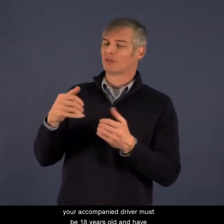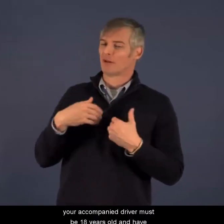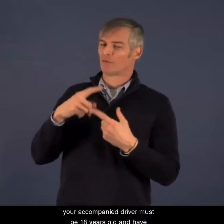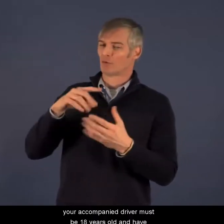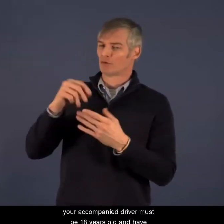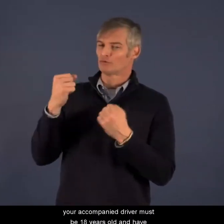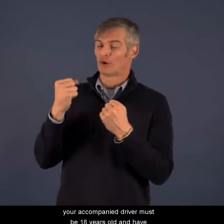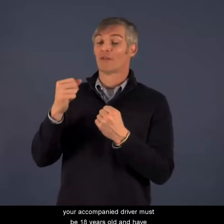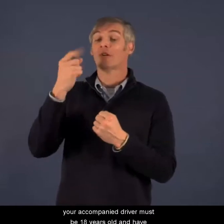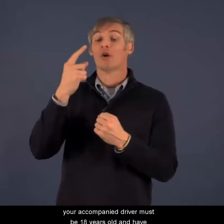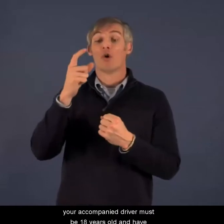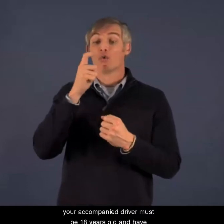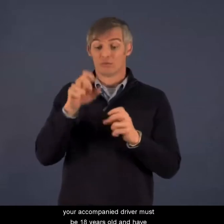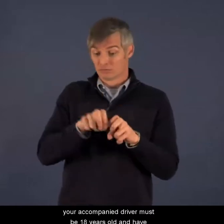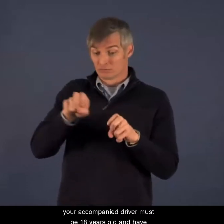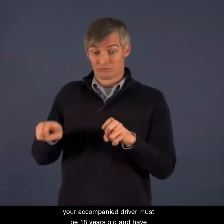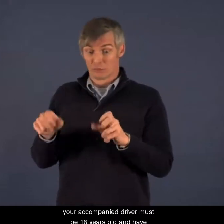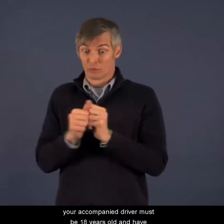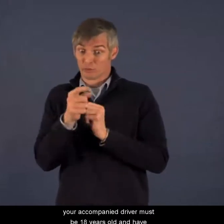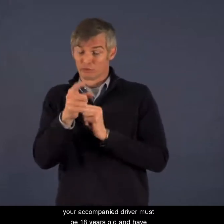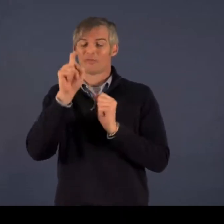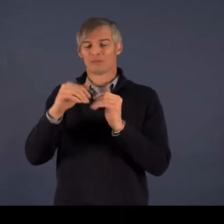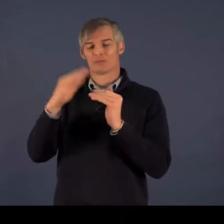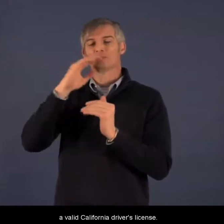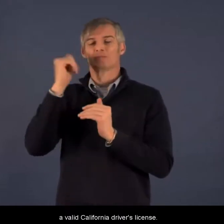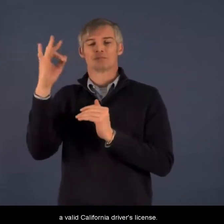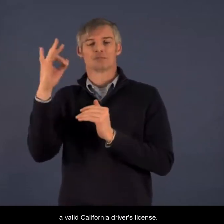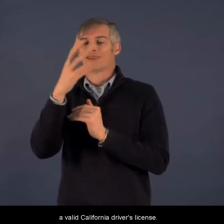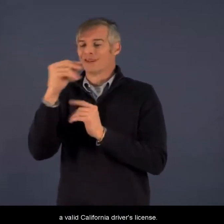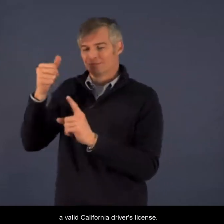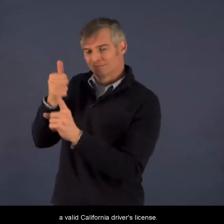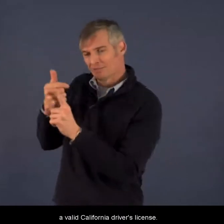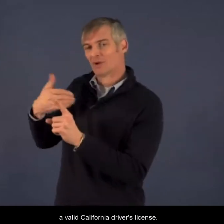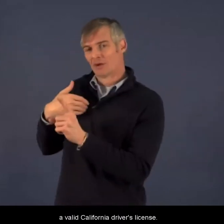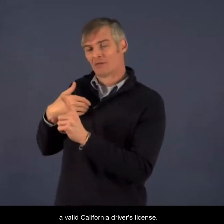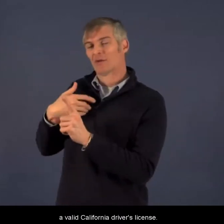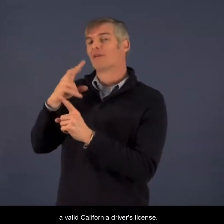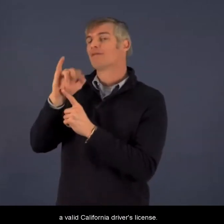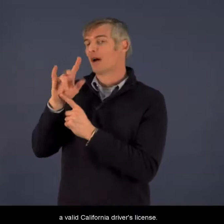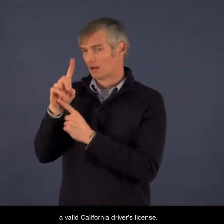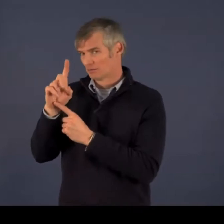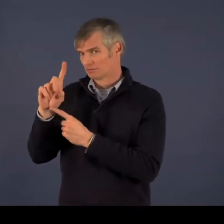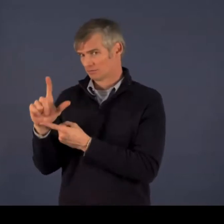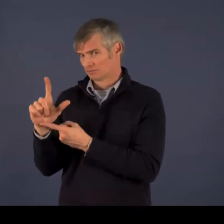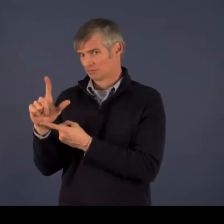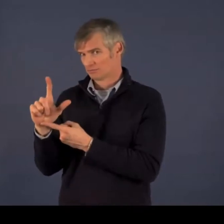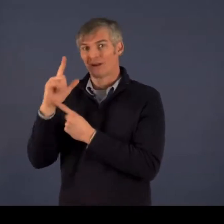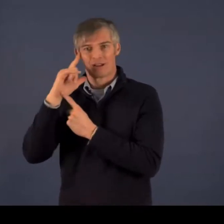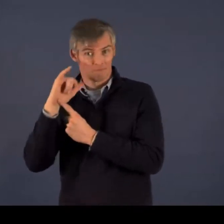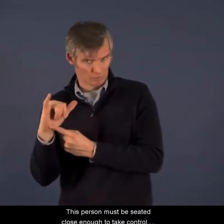driver must be 18 years old and have a valid California driver's license. This person